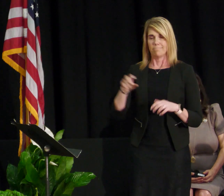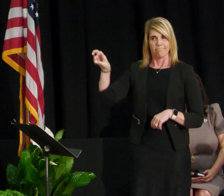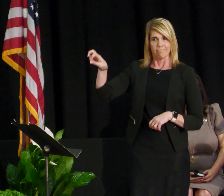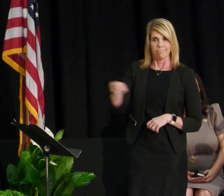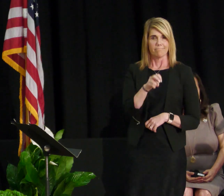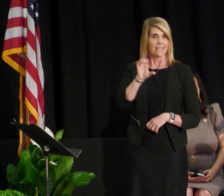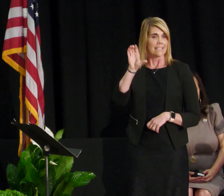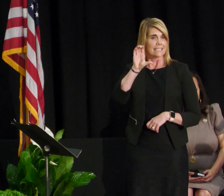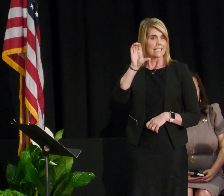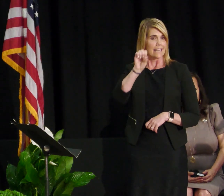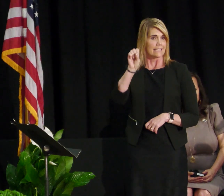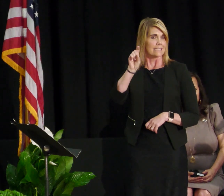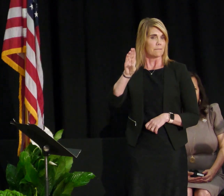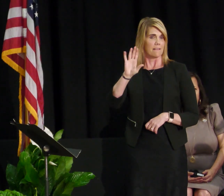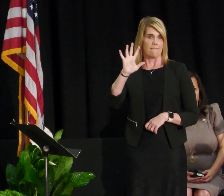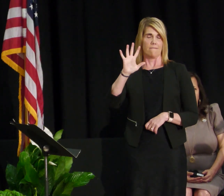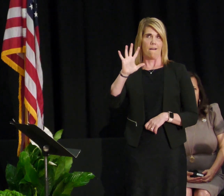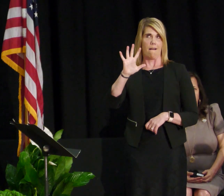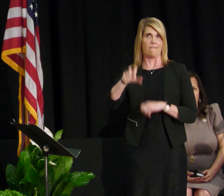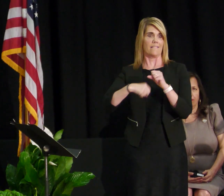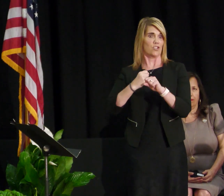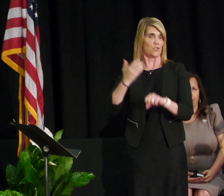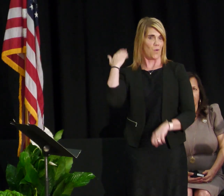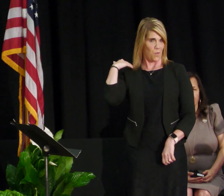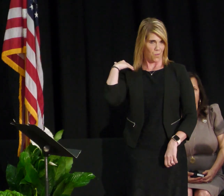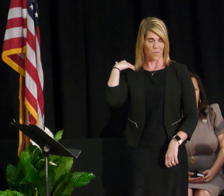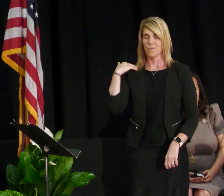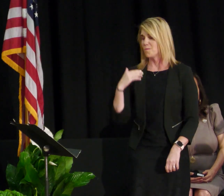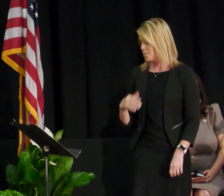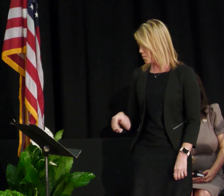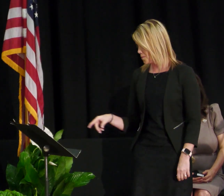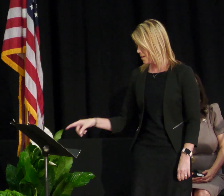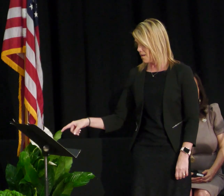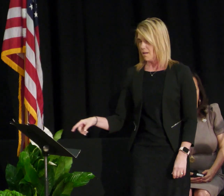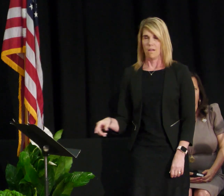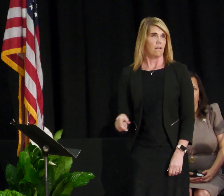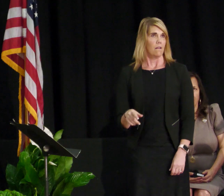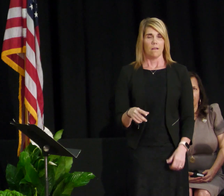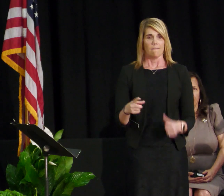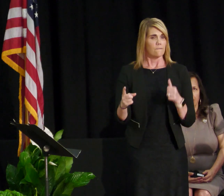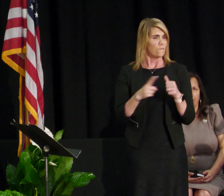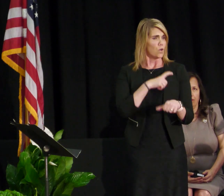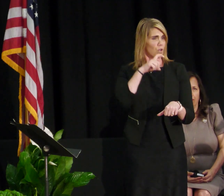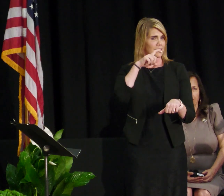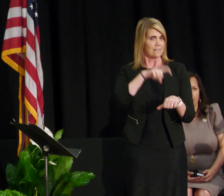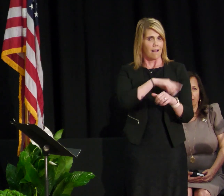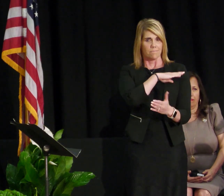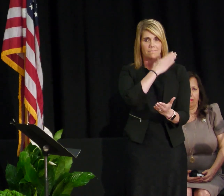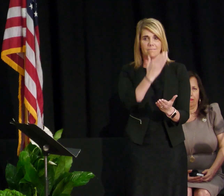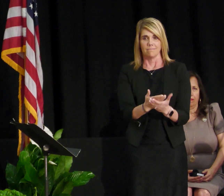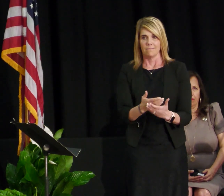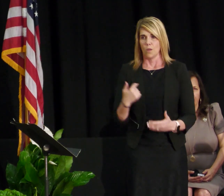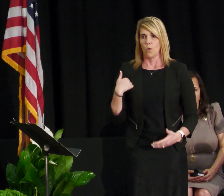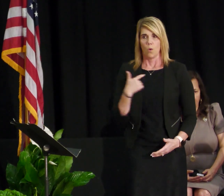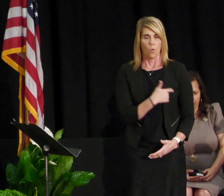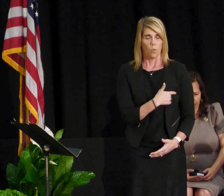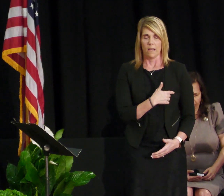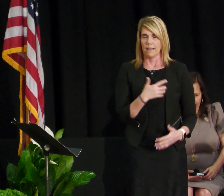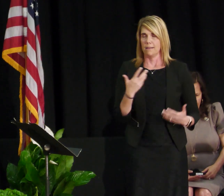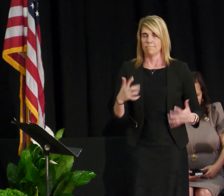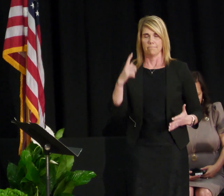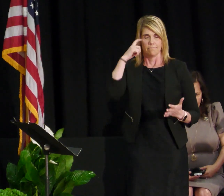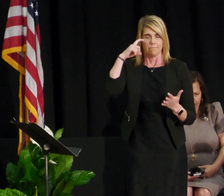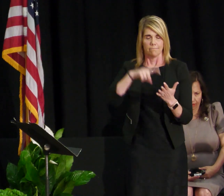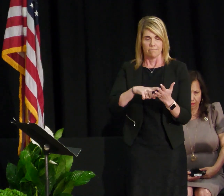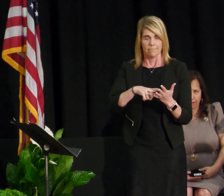This young woman transferred to CSP five years ago. The minute our